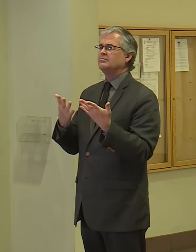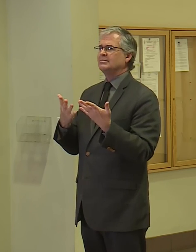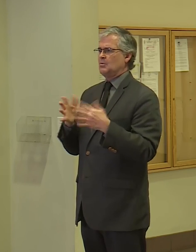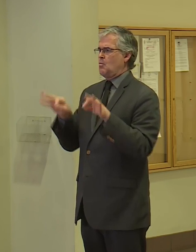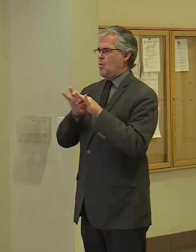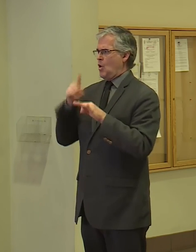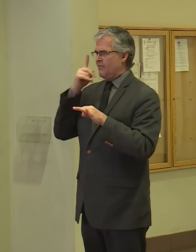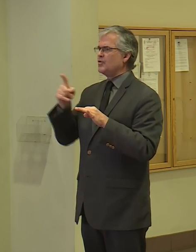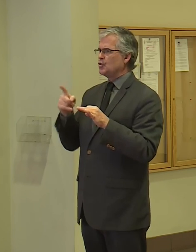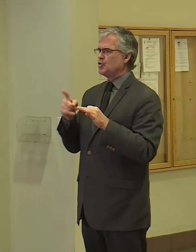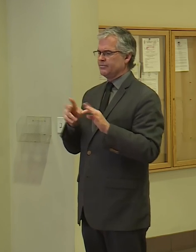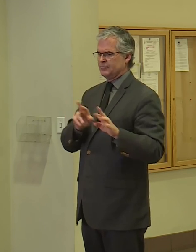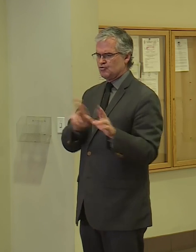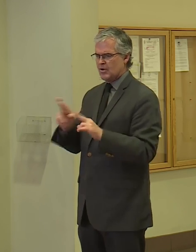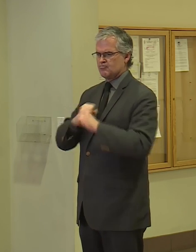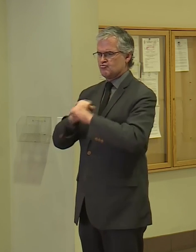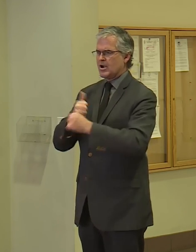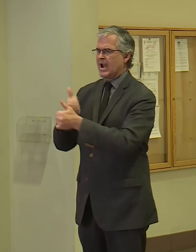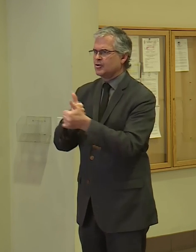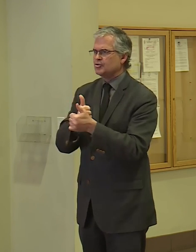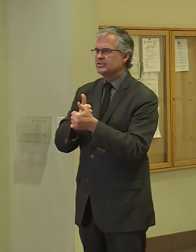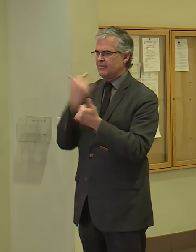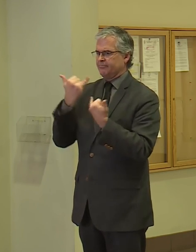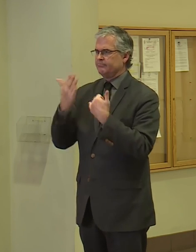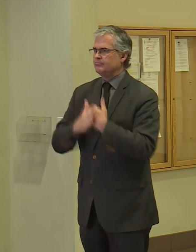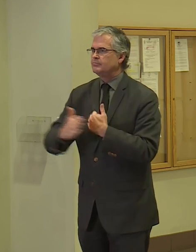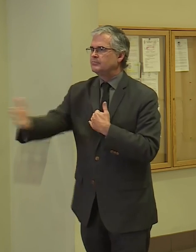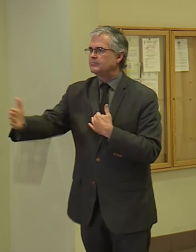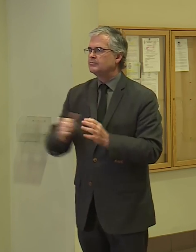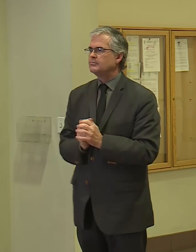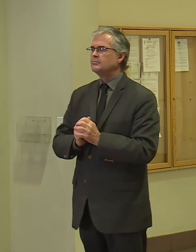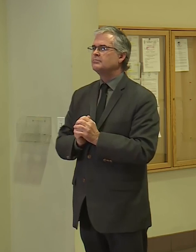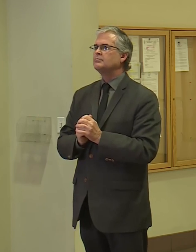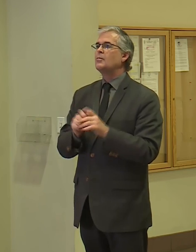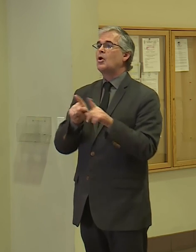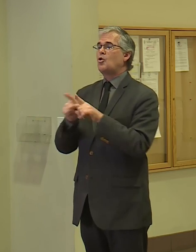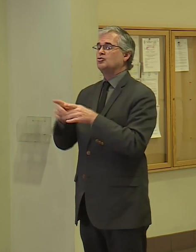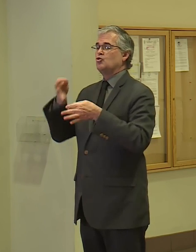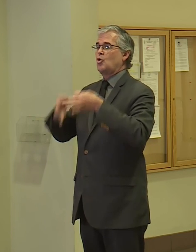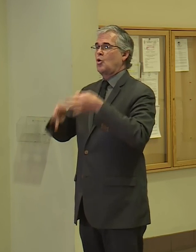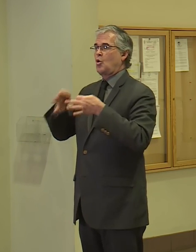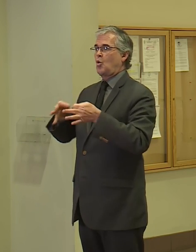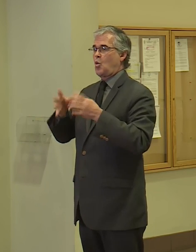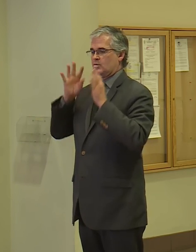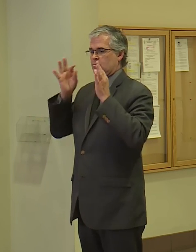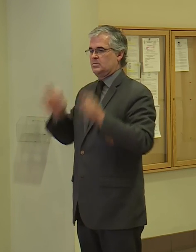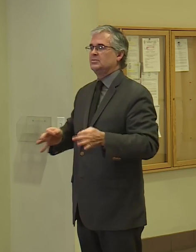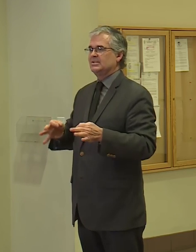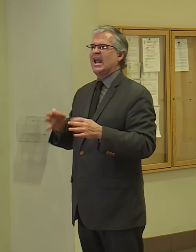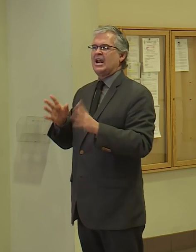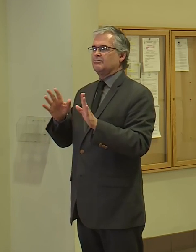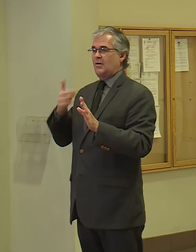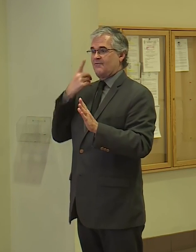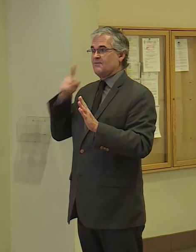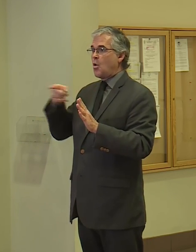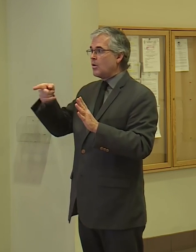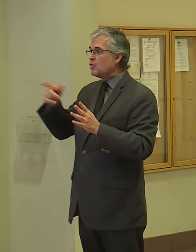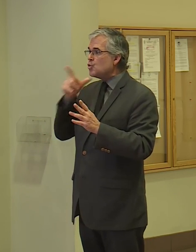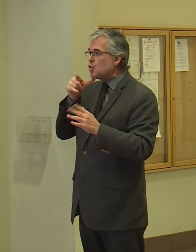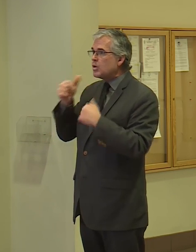Las Vegas Justice Court has announced they are suspending all eviction proceedings at this time I want to thank utility